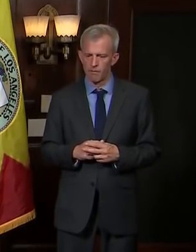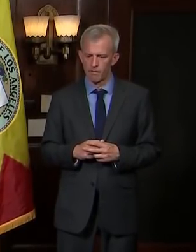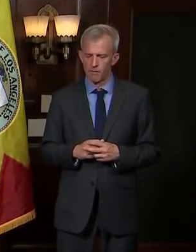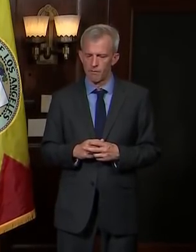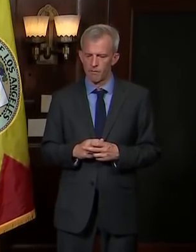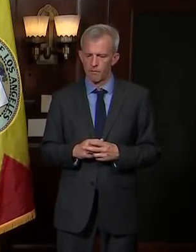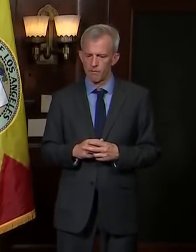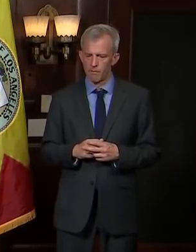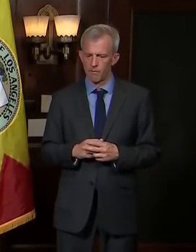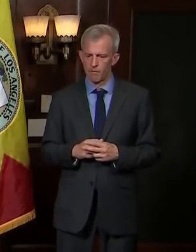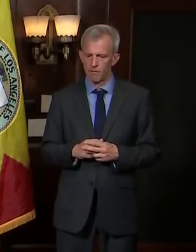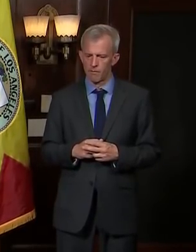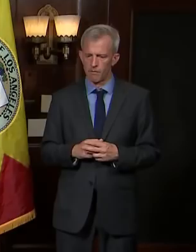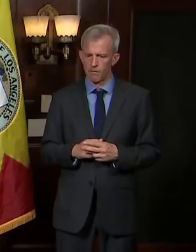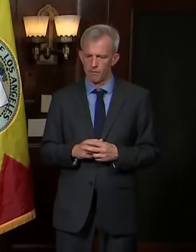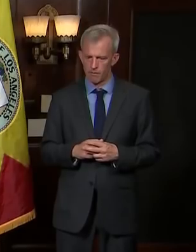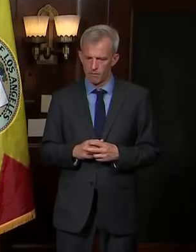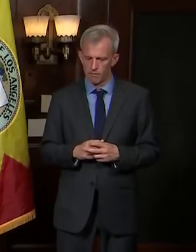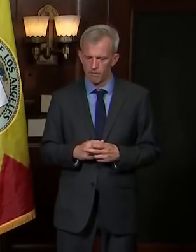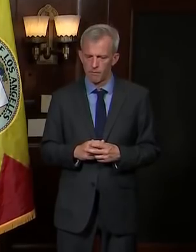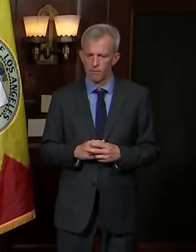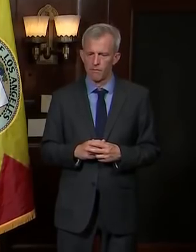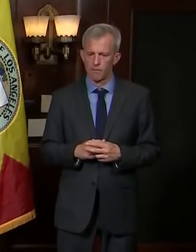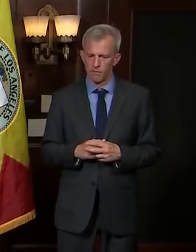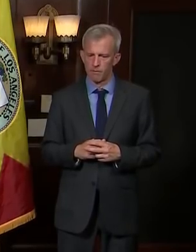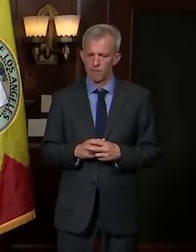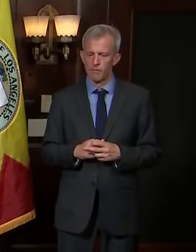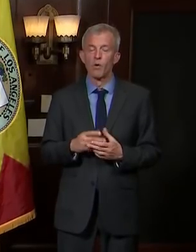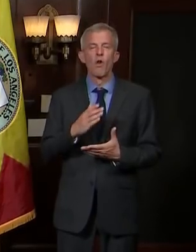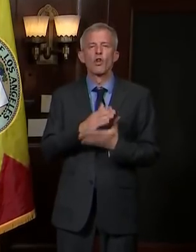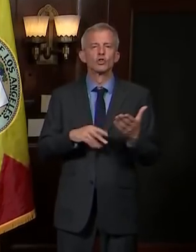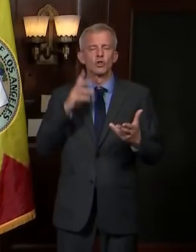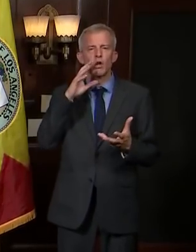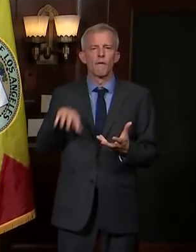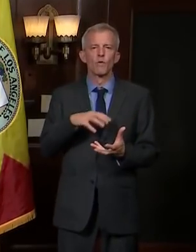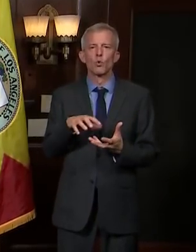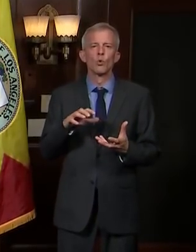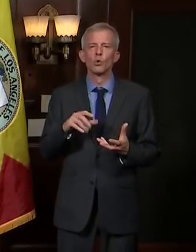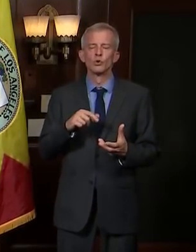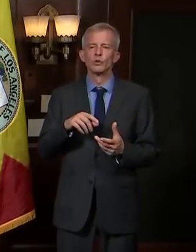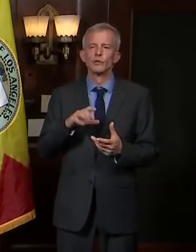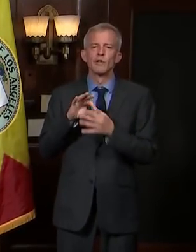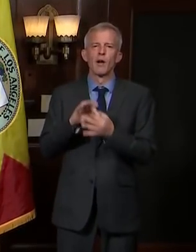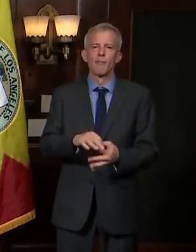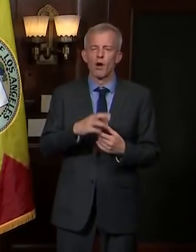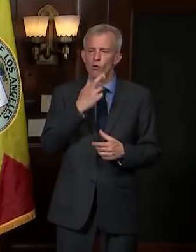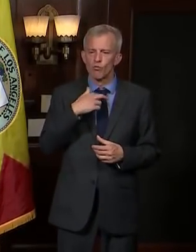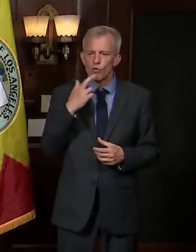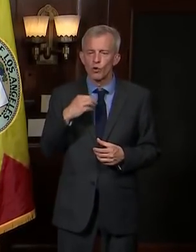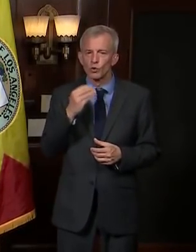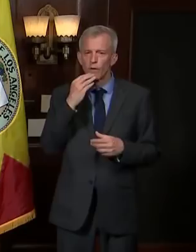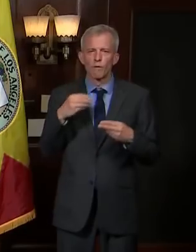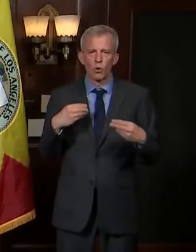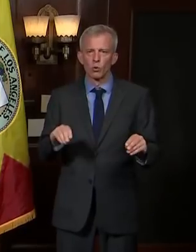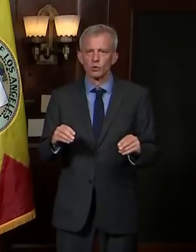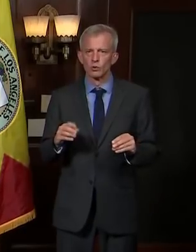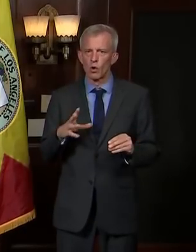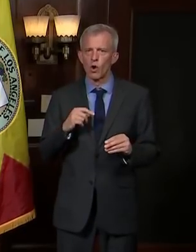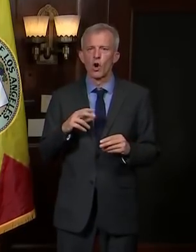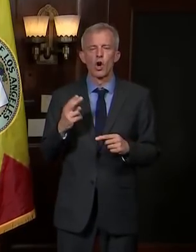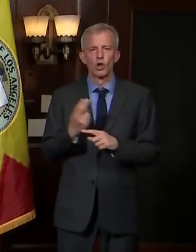about regarding restaurants turning into grocery stores, using those sales to try and get by.